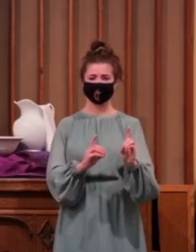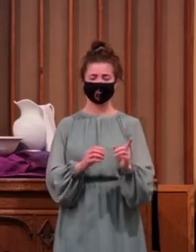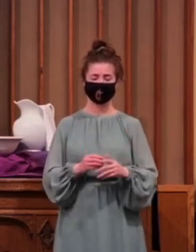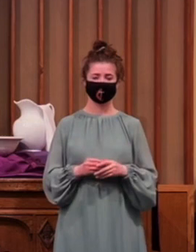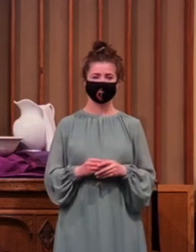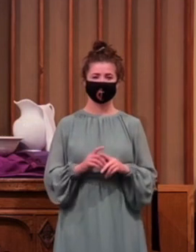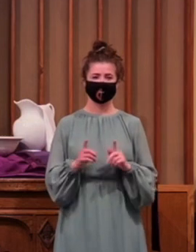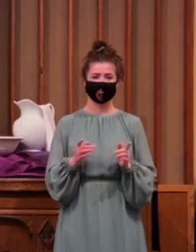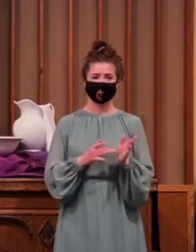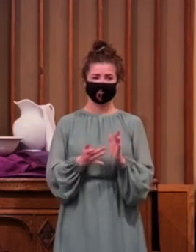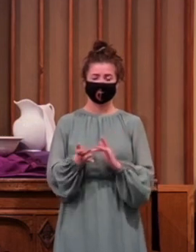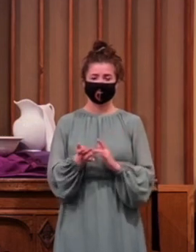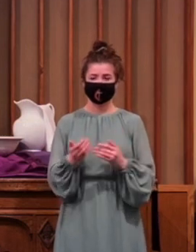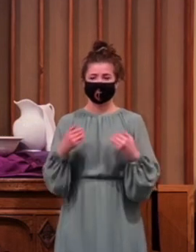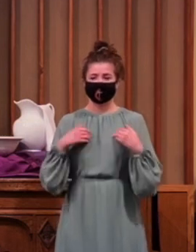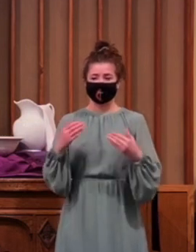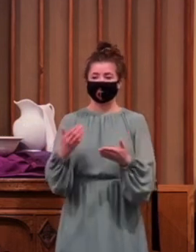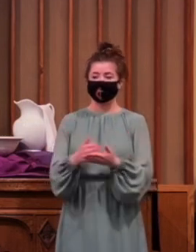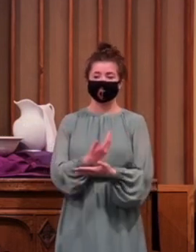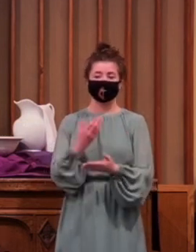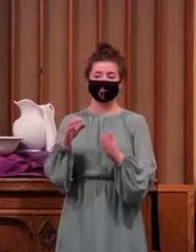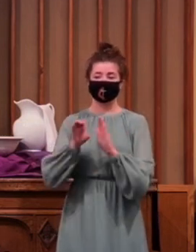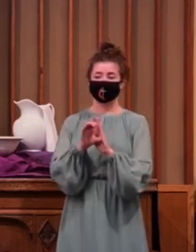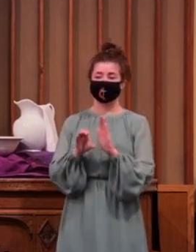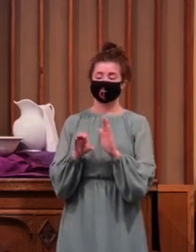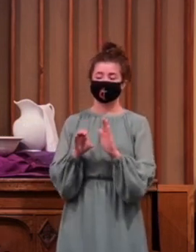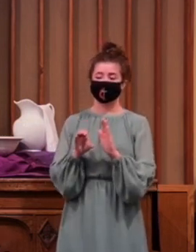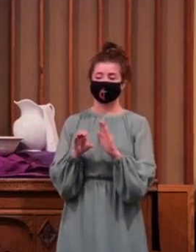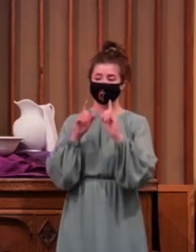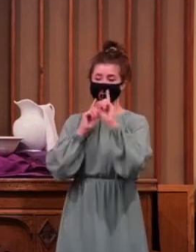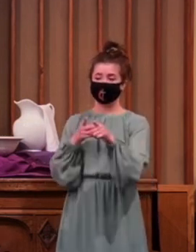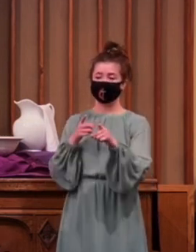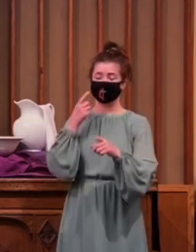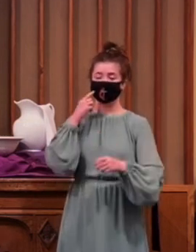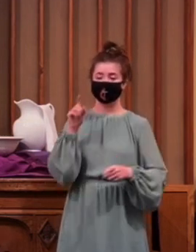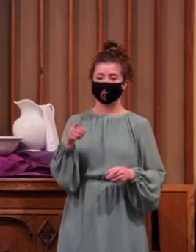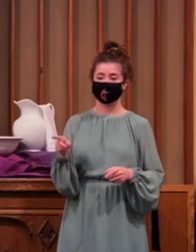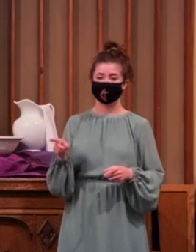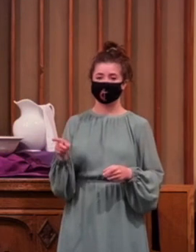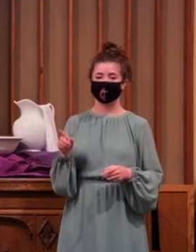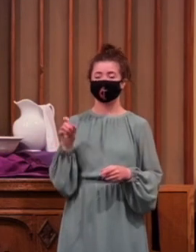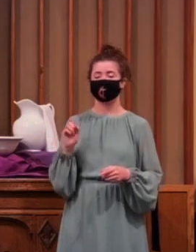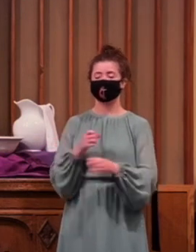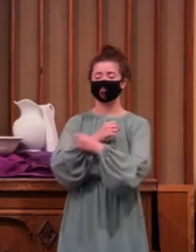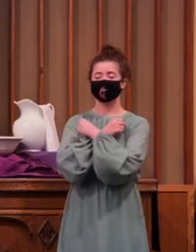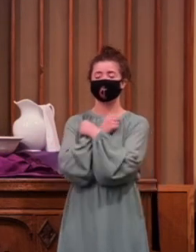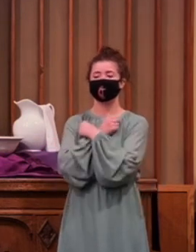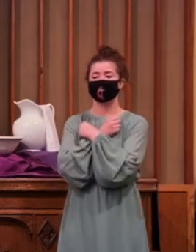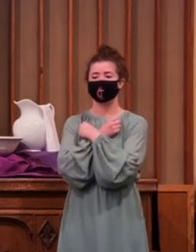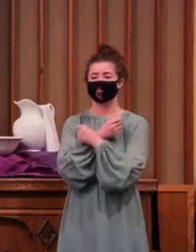But Jesus had a new commandment for them. They were to love one another as